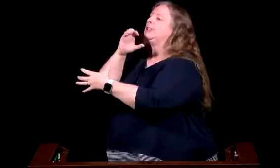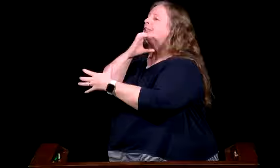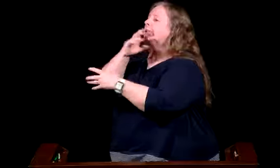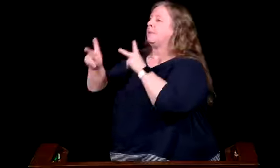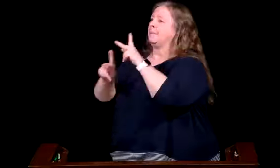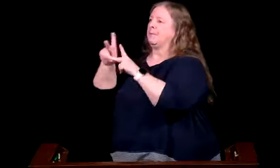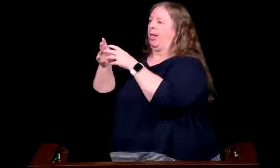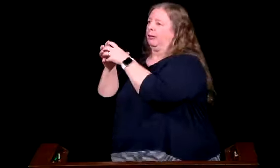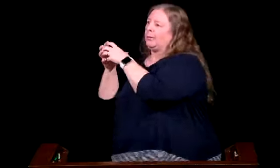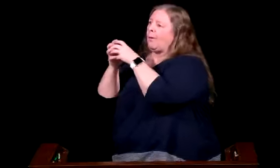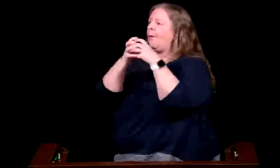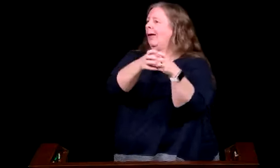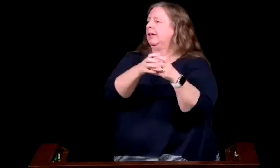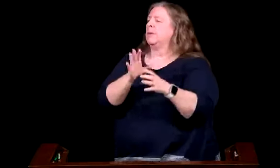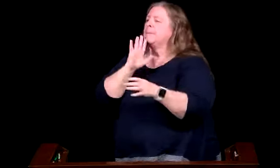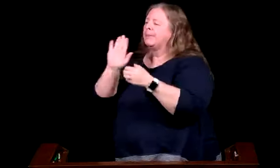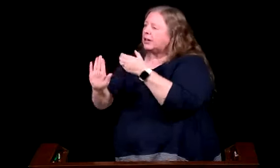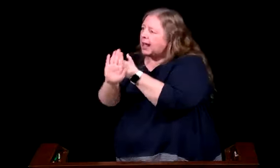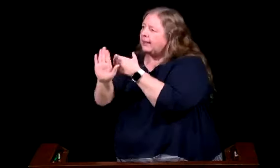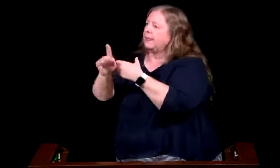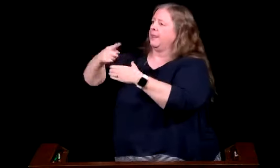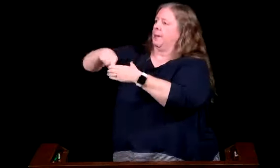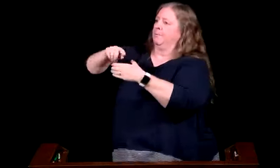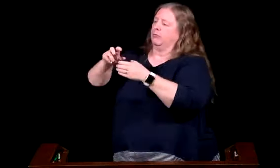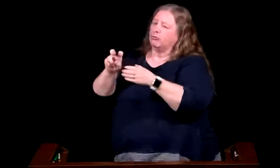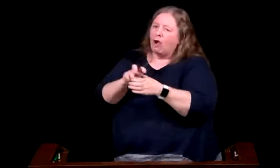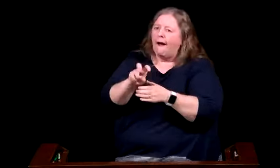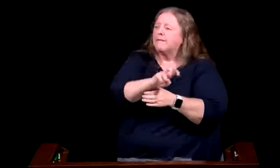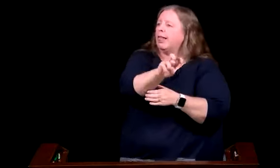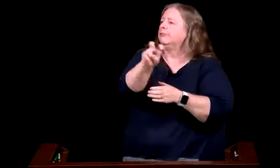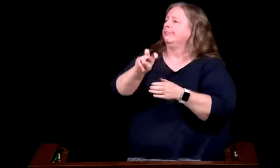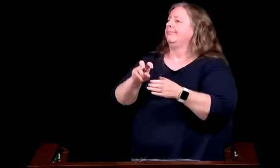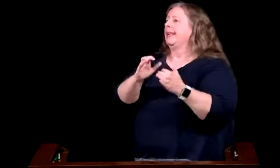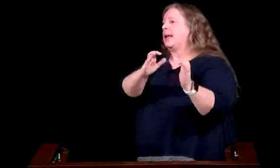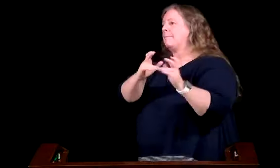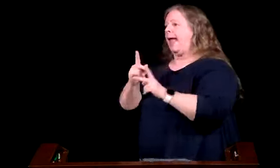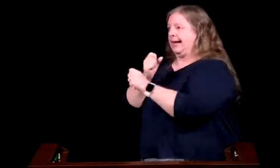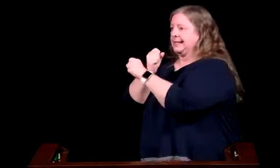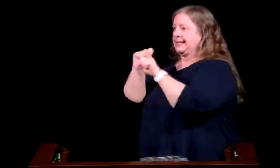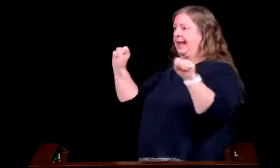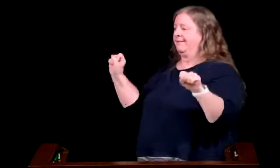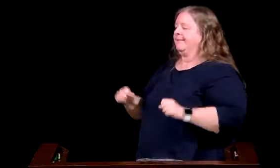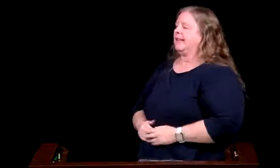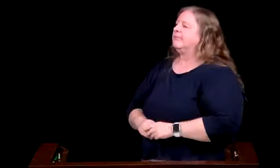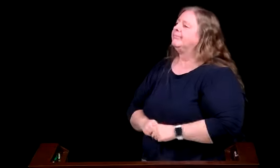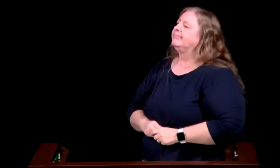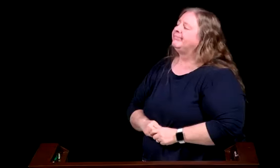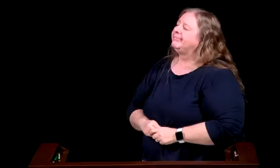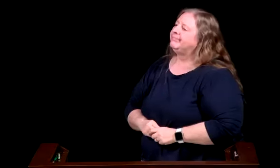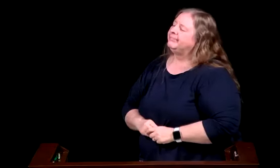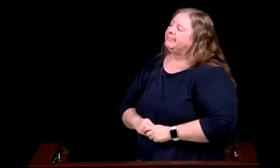for this group to go down to Kentucky. Please protect them on their travels and bring them back safely.